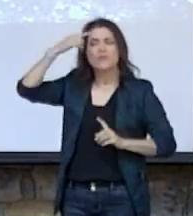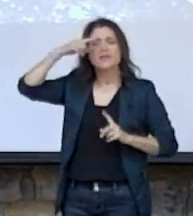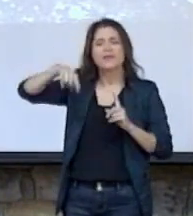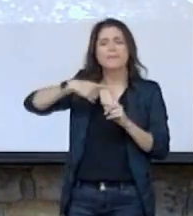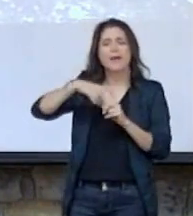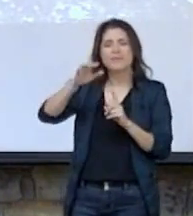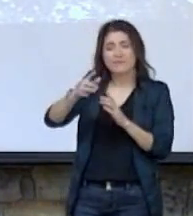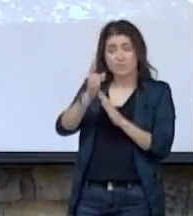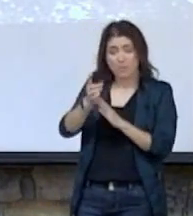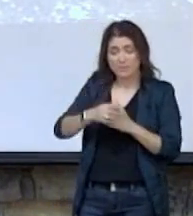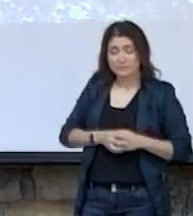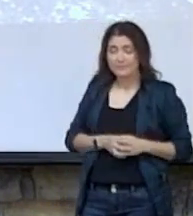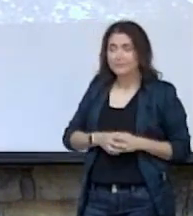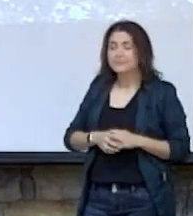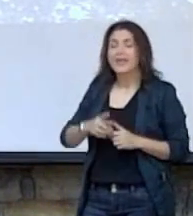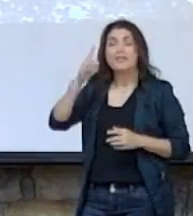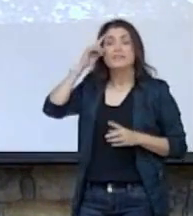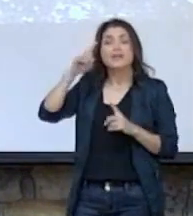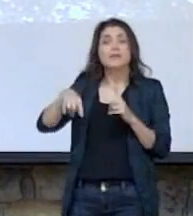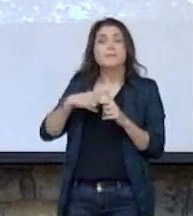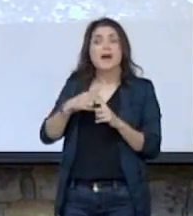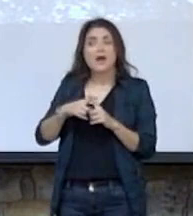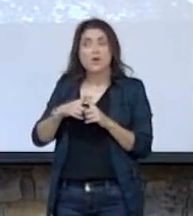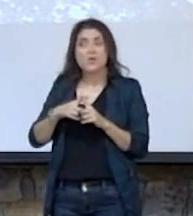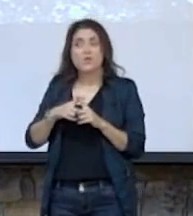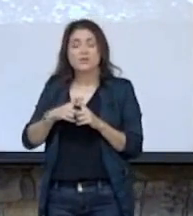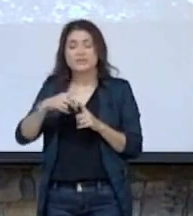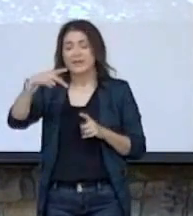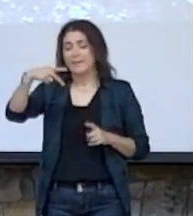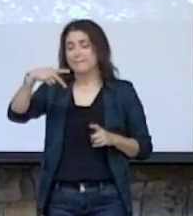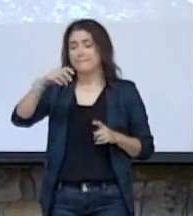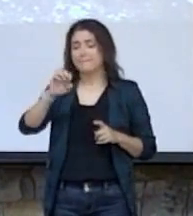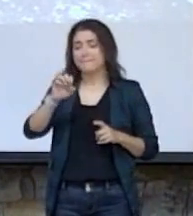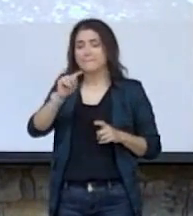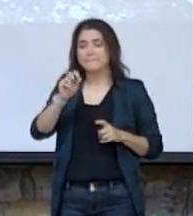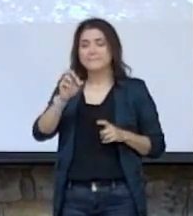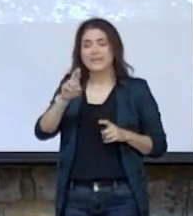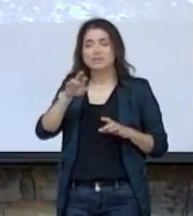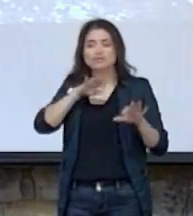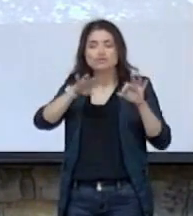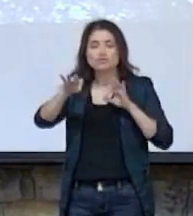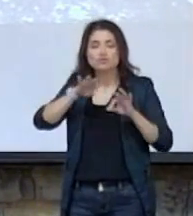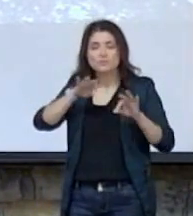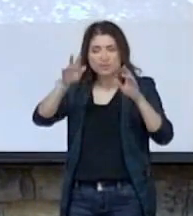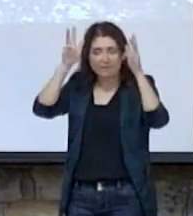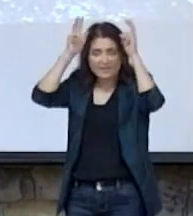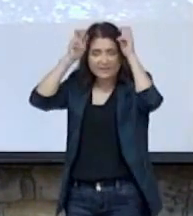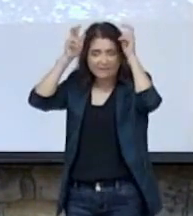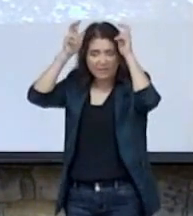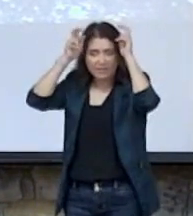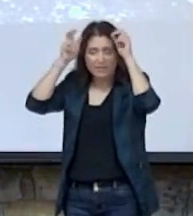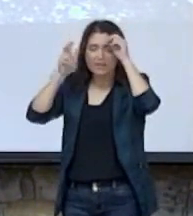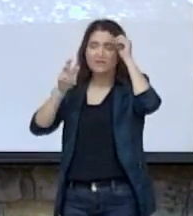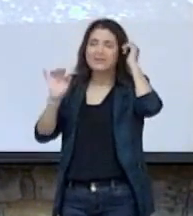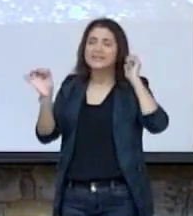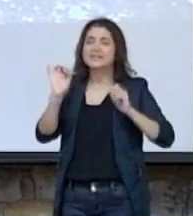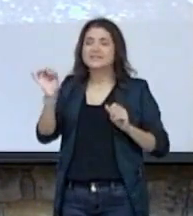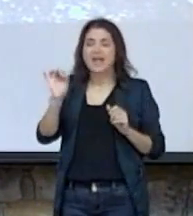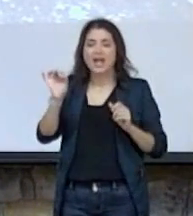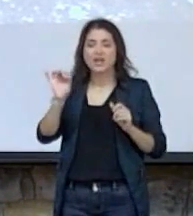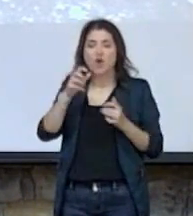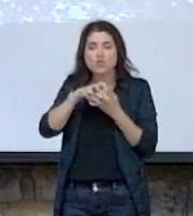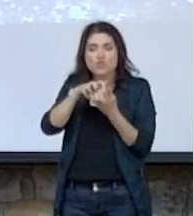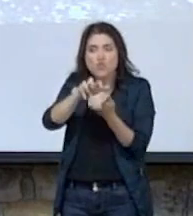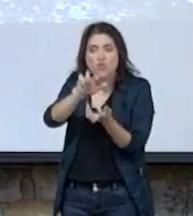moment. And think about Peter's description of the devil. He's like a